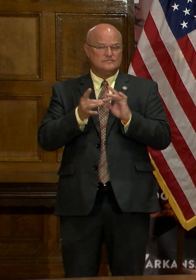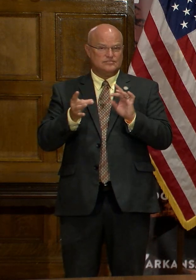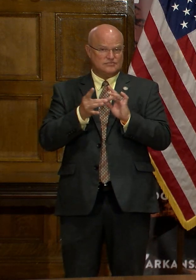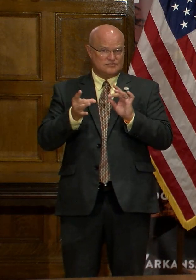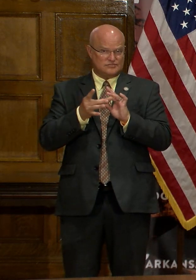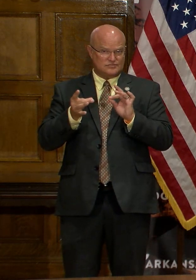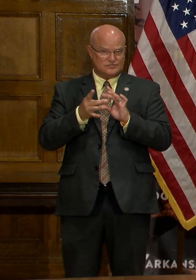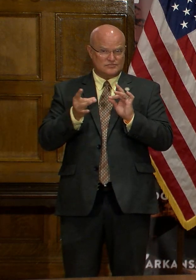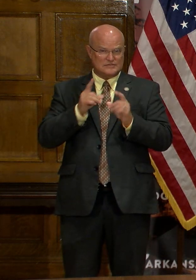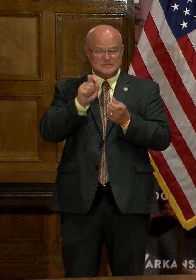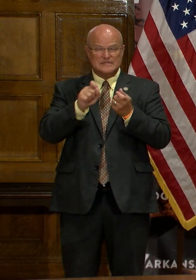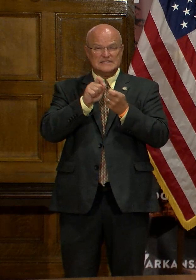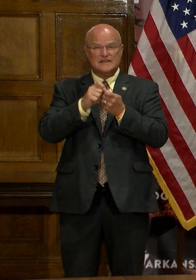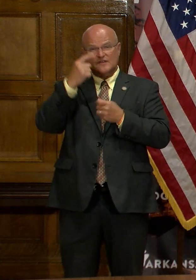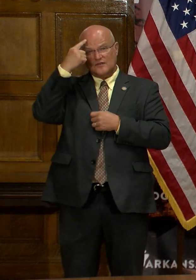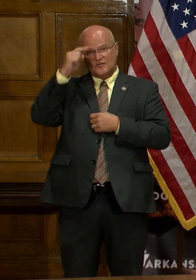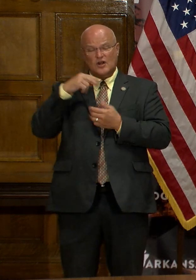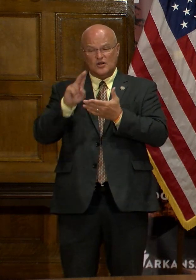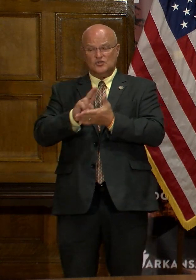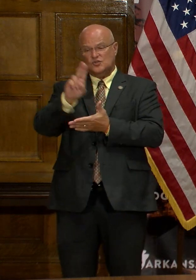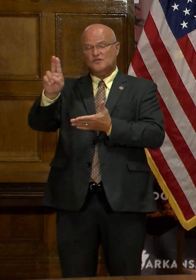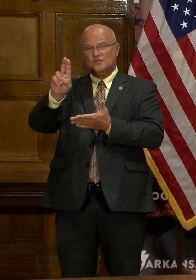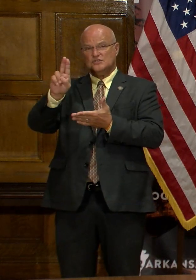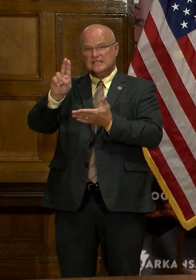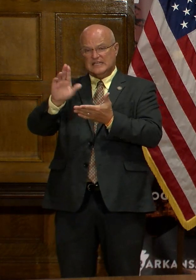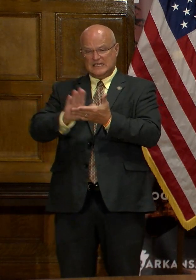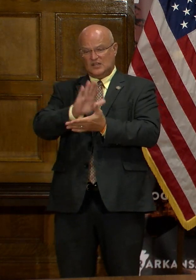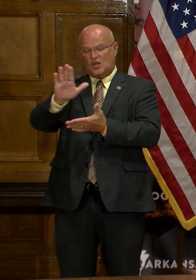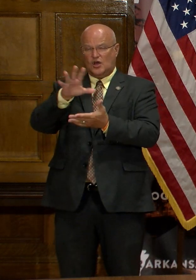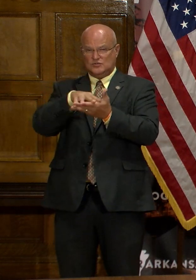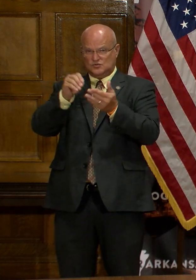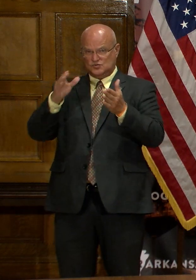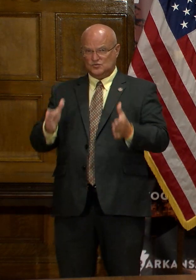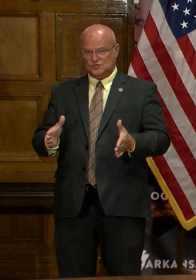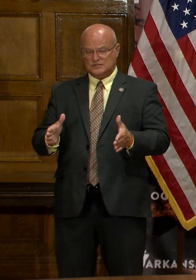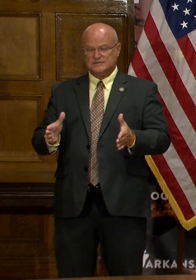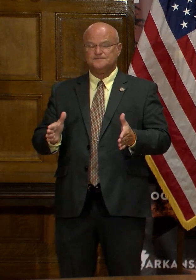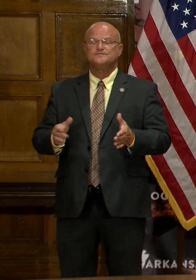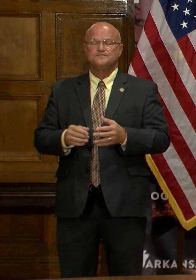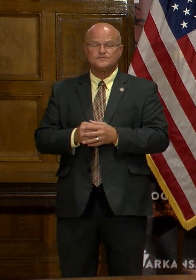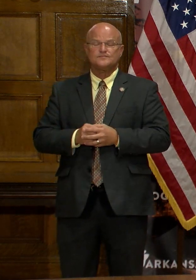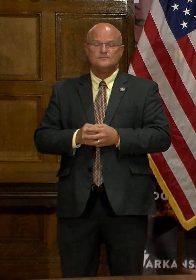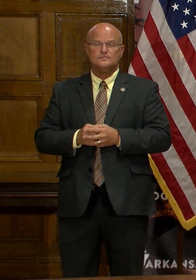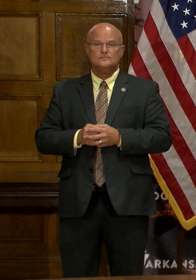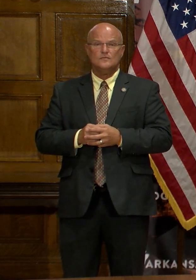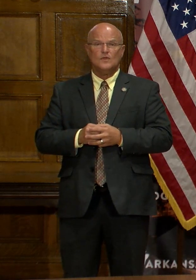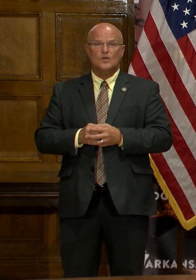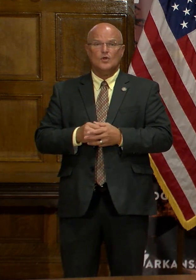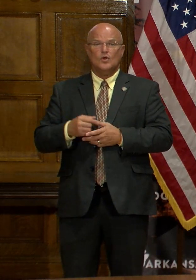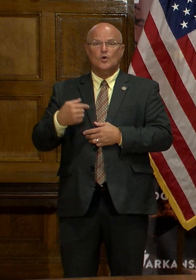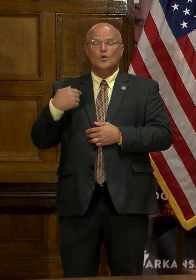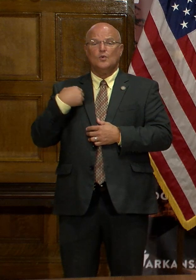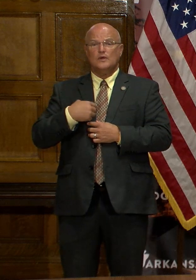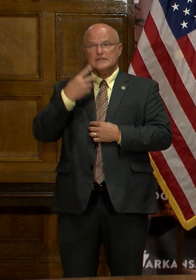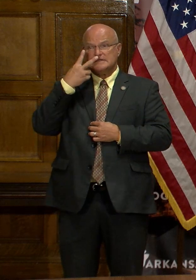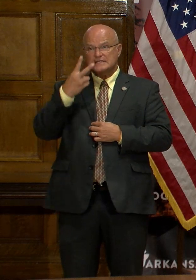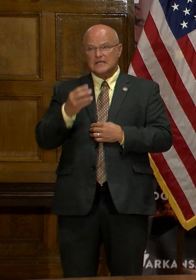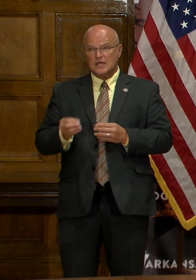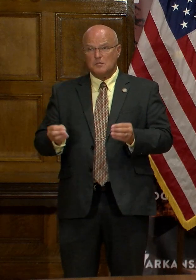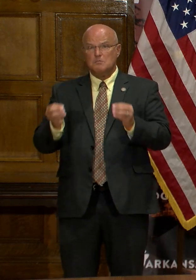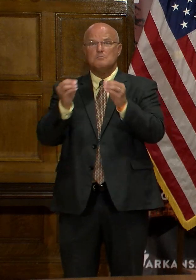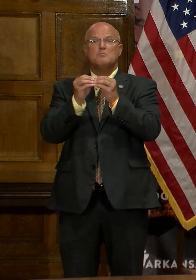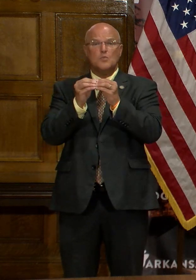comments specifically to our university and college students. We are seeing more cases